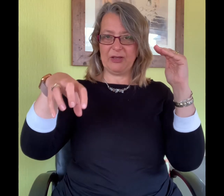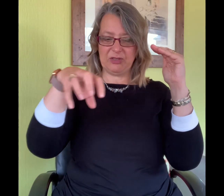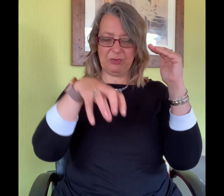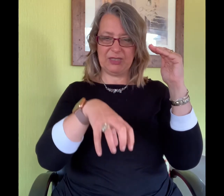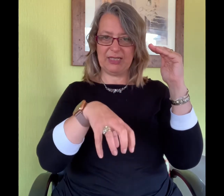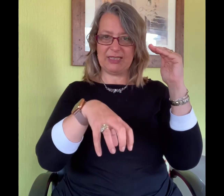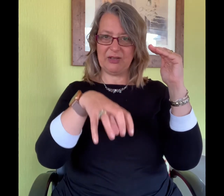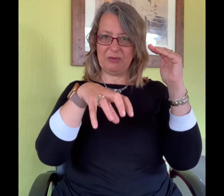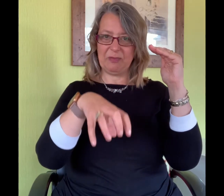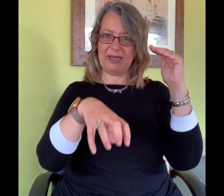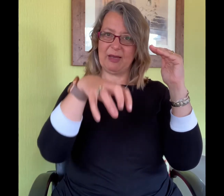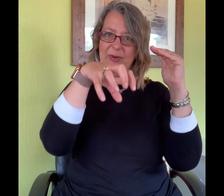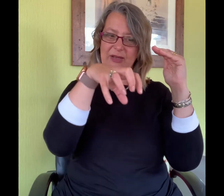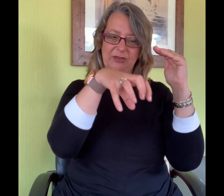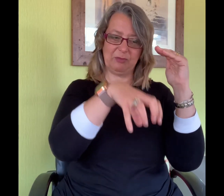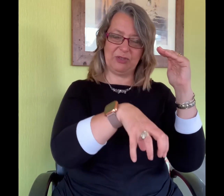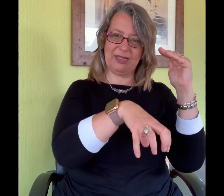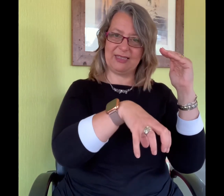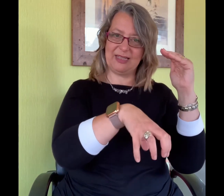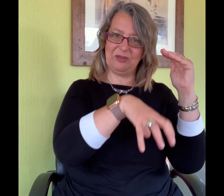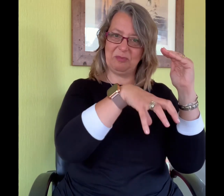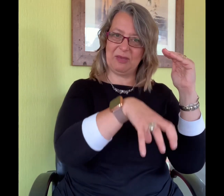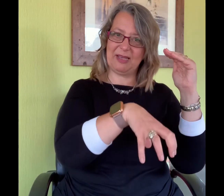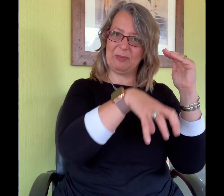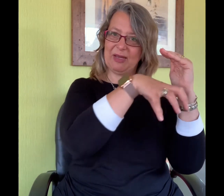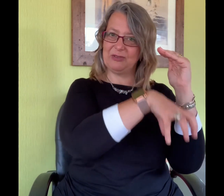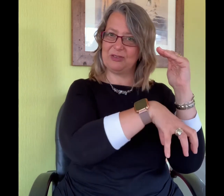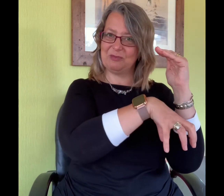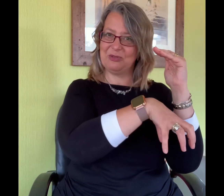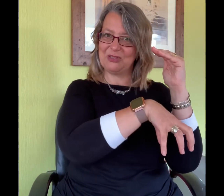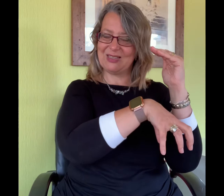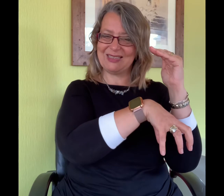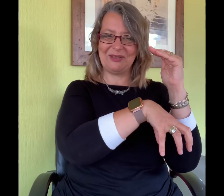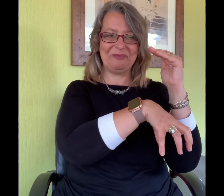and putting it down, and picking up a house and putting it down, picking up a house and putting it down.